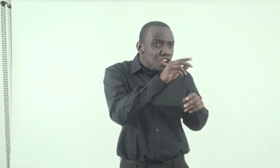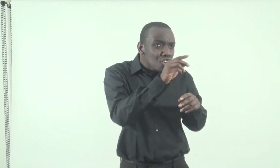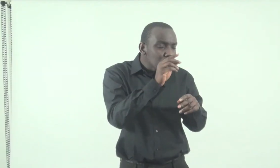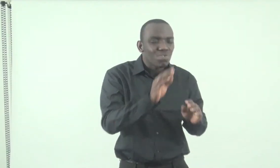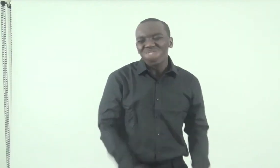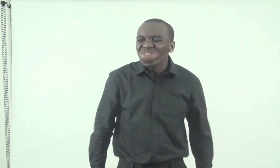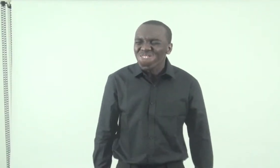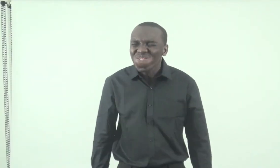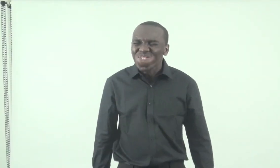Goodbye. Goodbye.